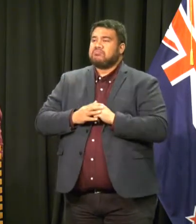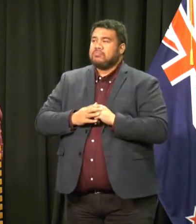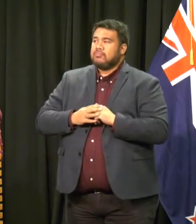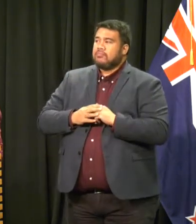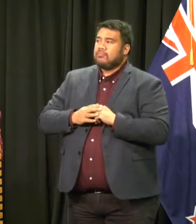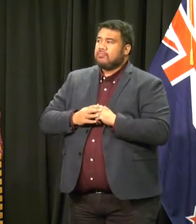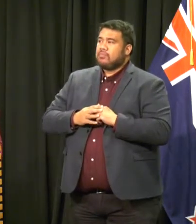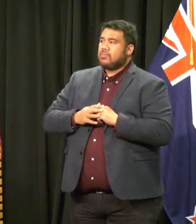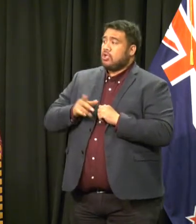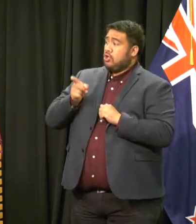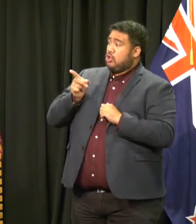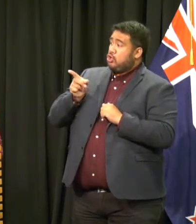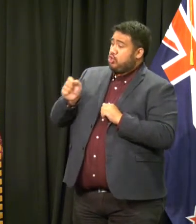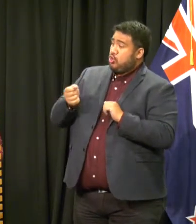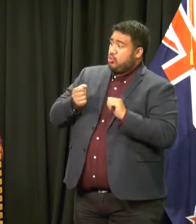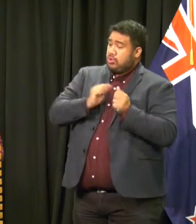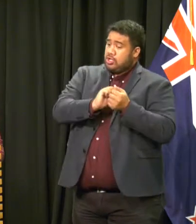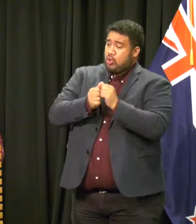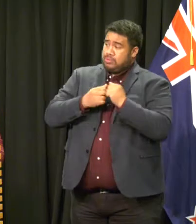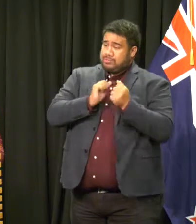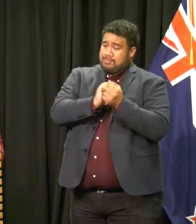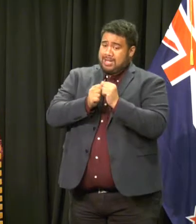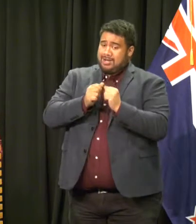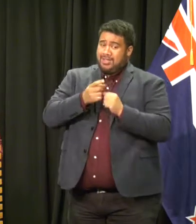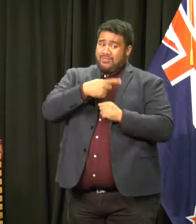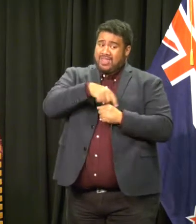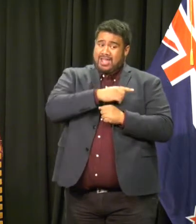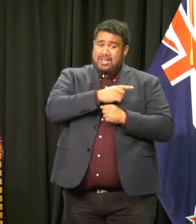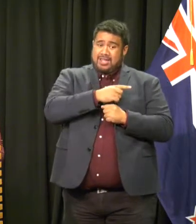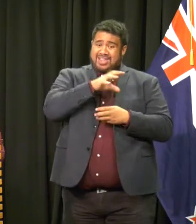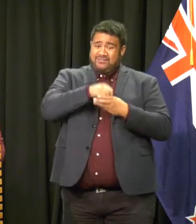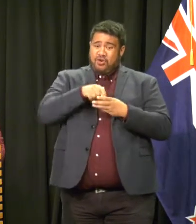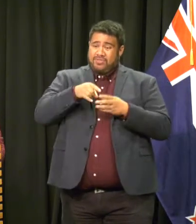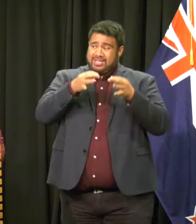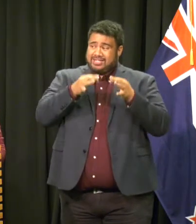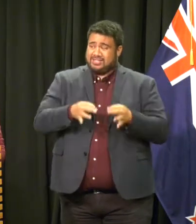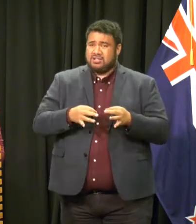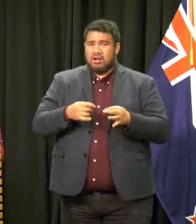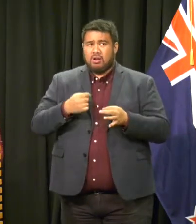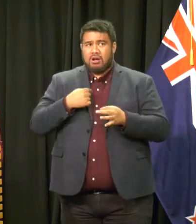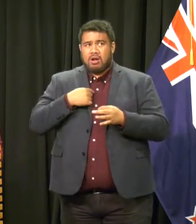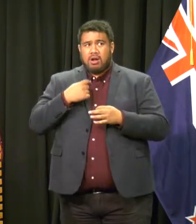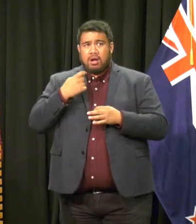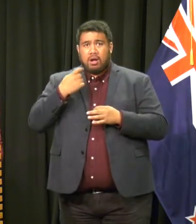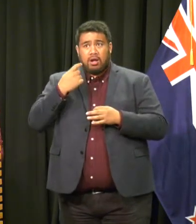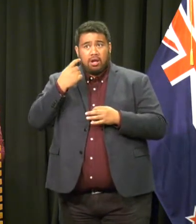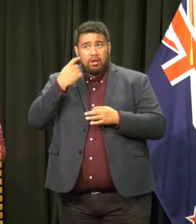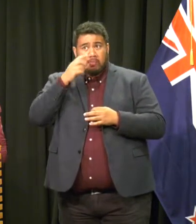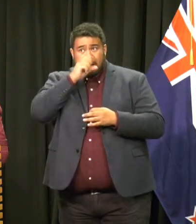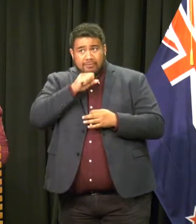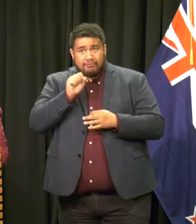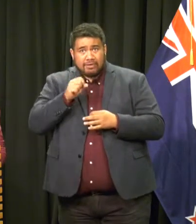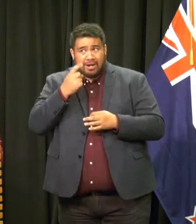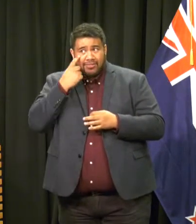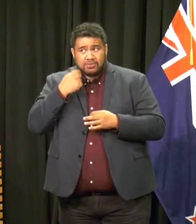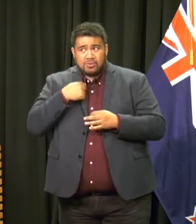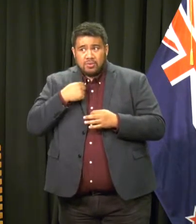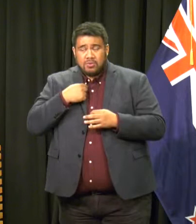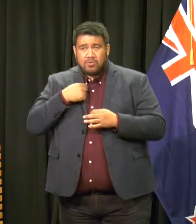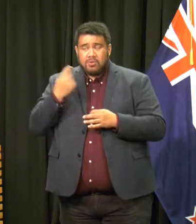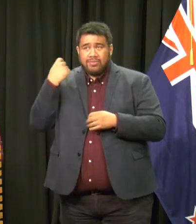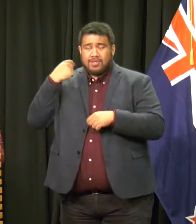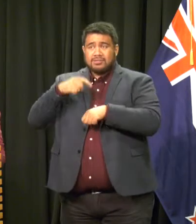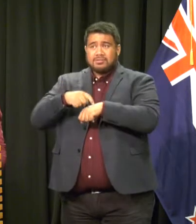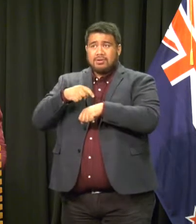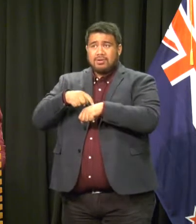Were your coalition partners kept in the loop on this decision? I believe so. I believe that at the